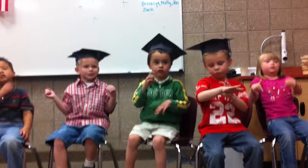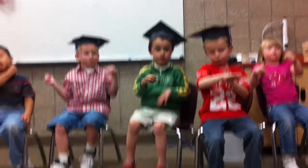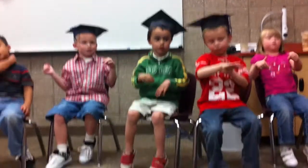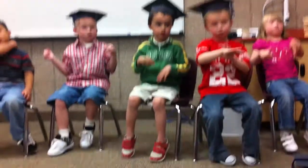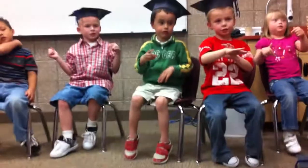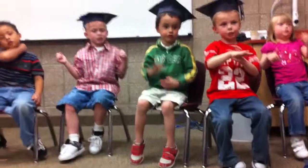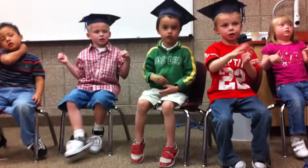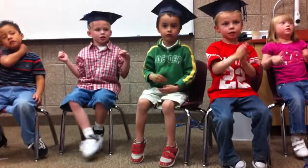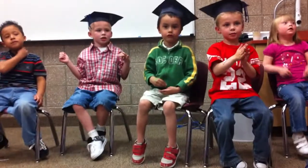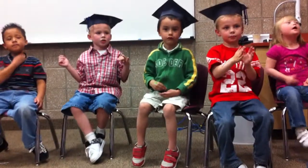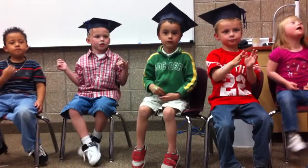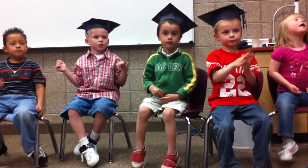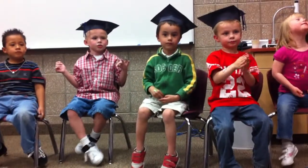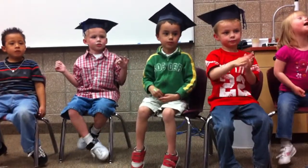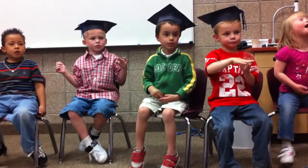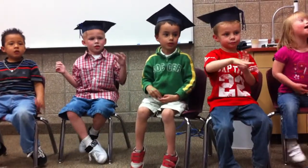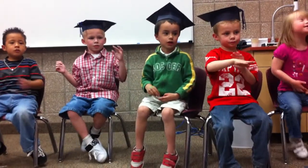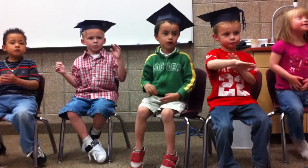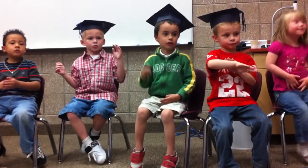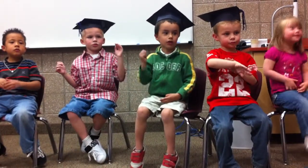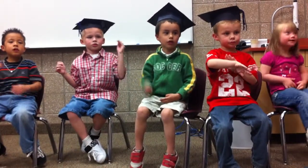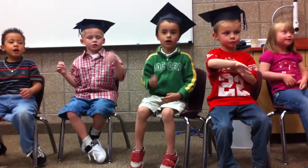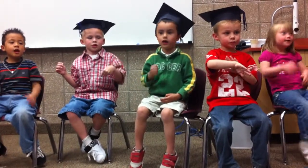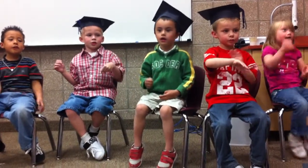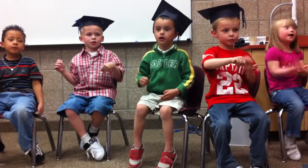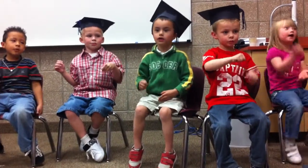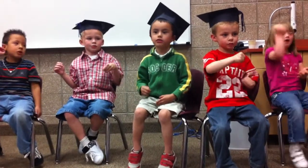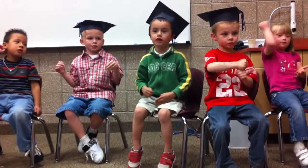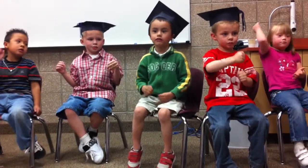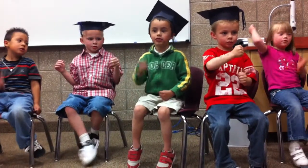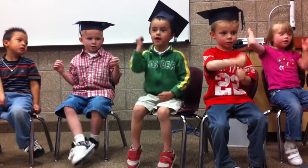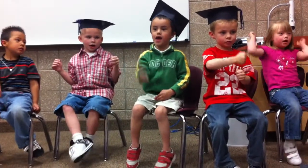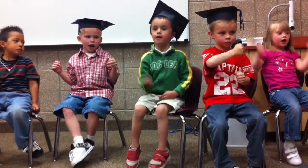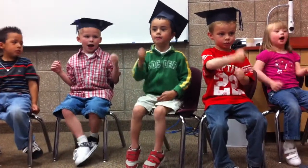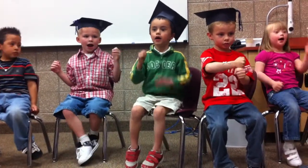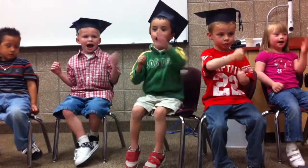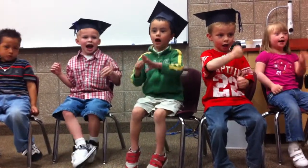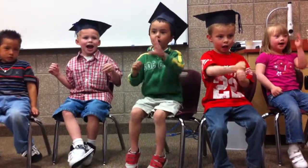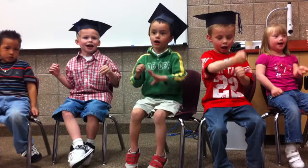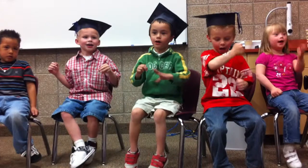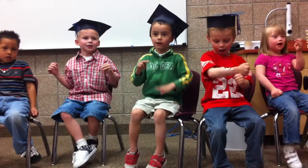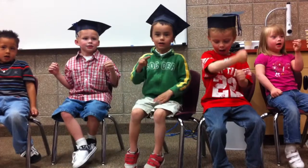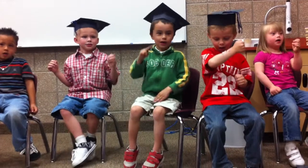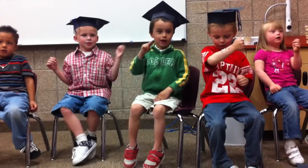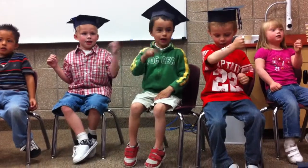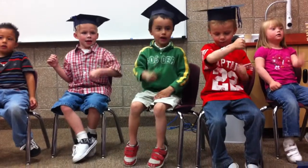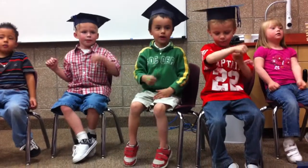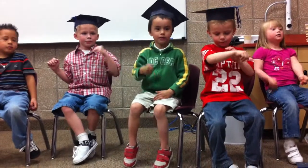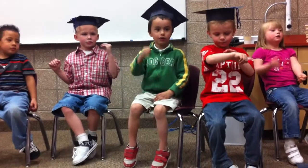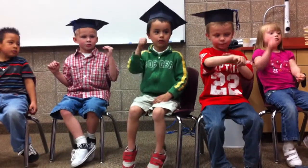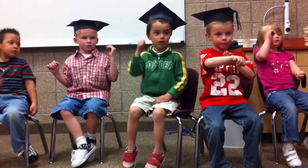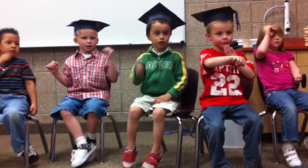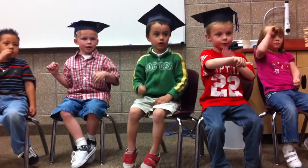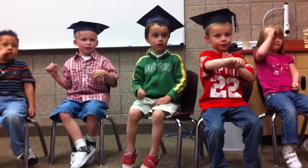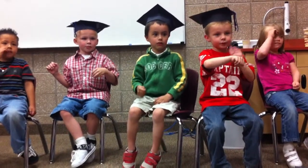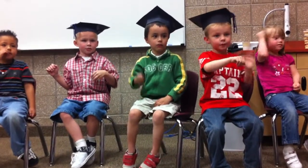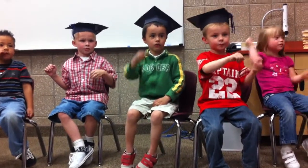-g-g. Hammer, hammer, f-f. Hammer, hammer,